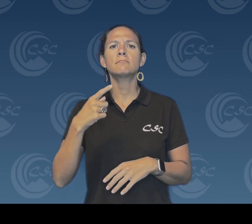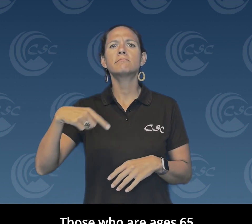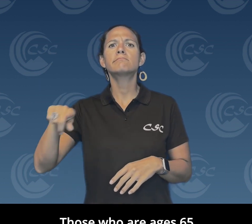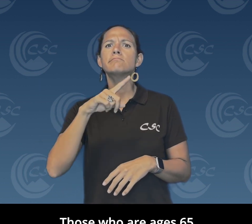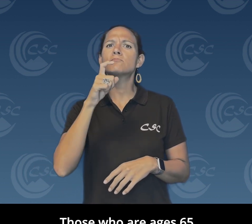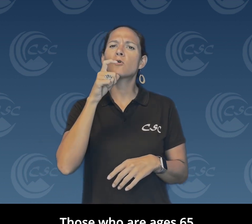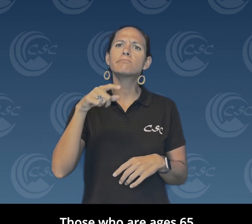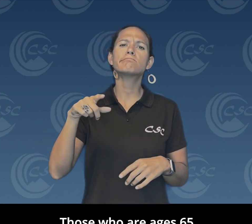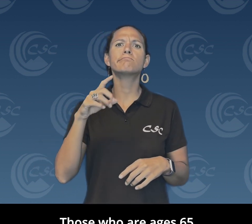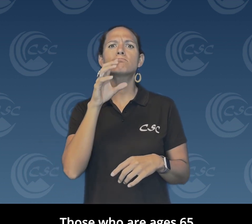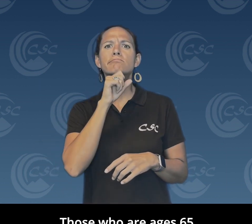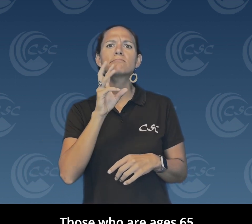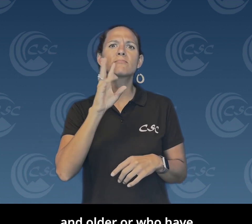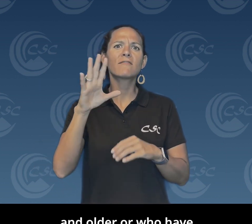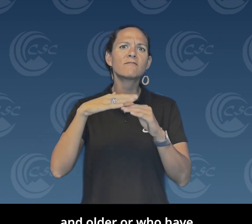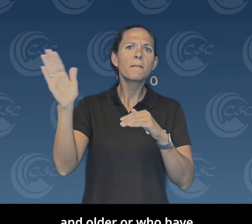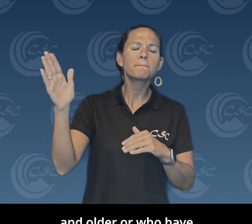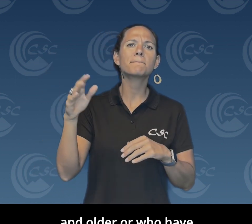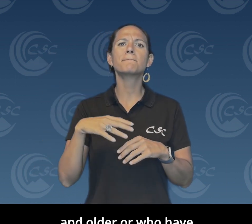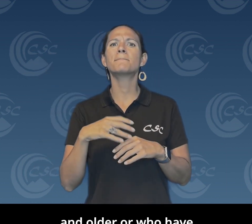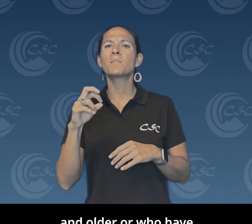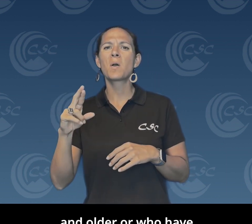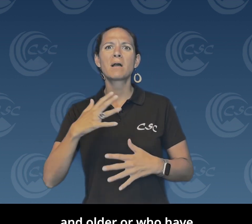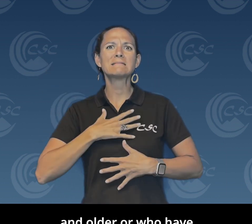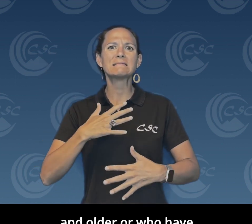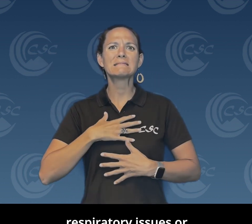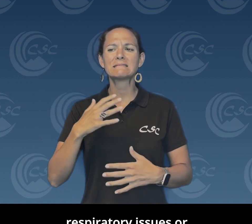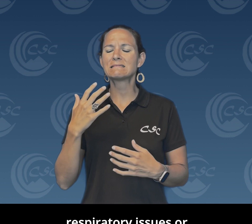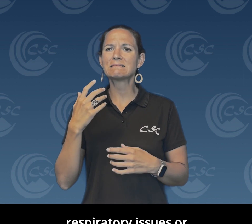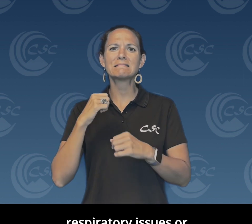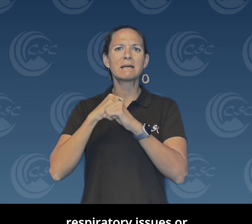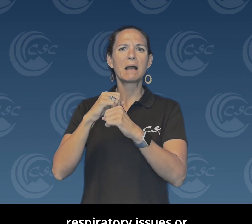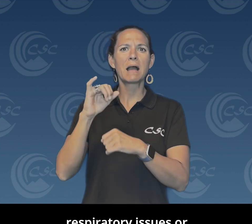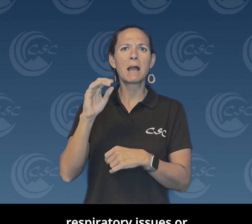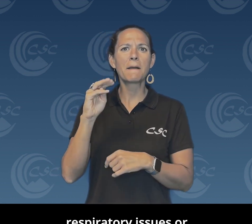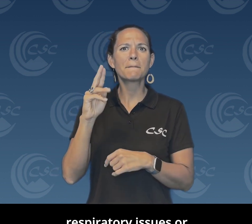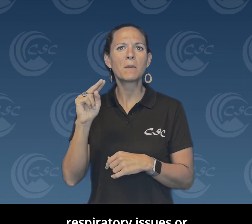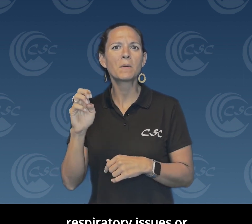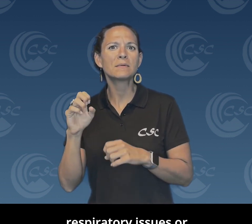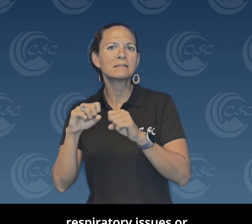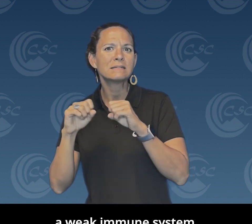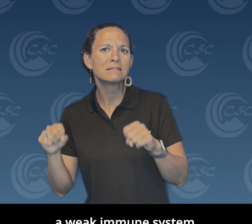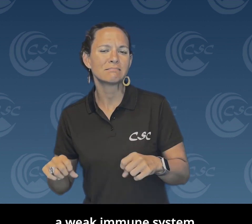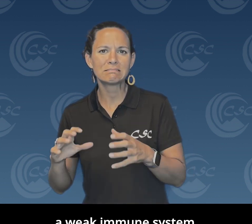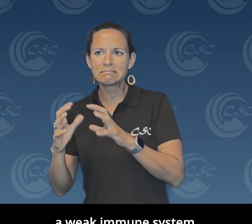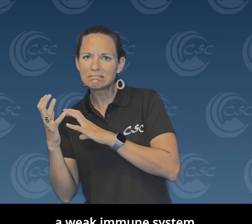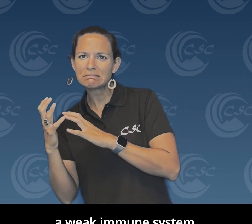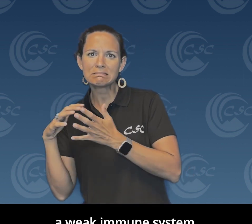Those who are ages 65 and older, or who have respiratory issues, or a weak immune